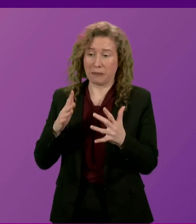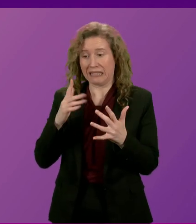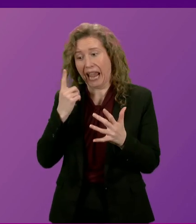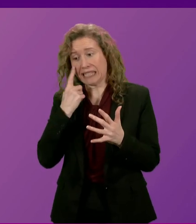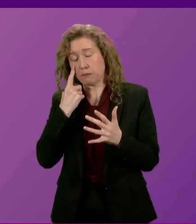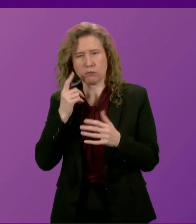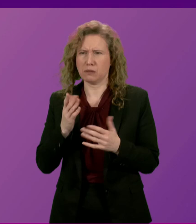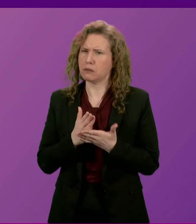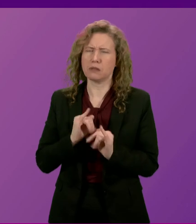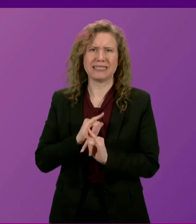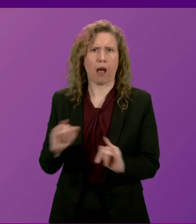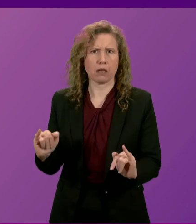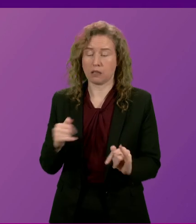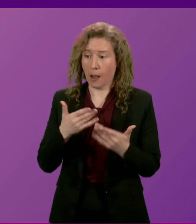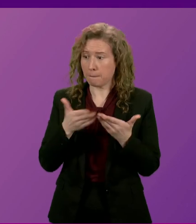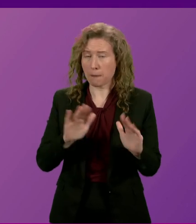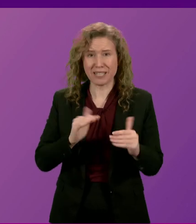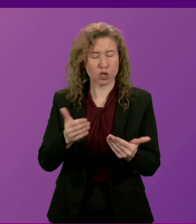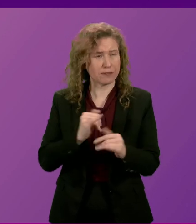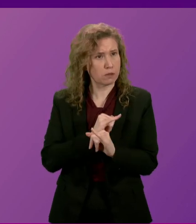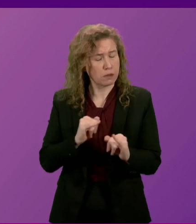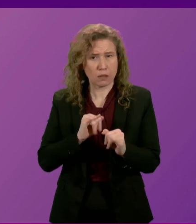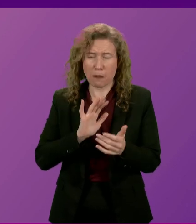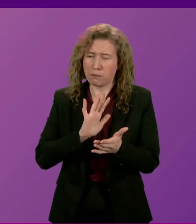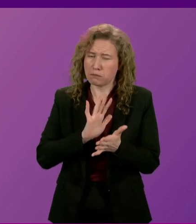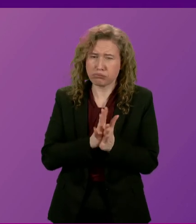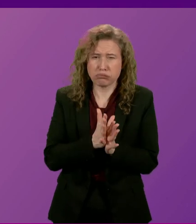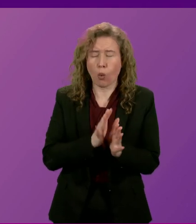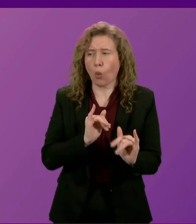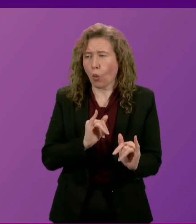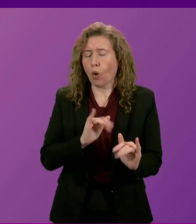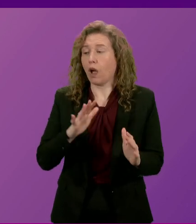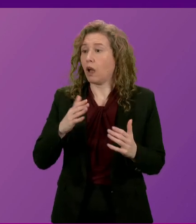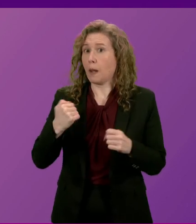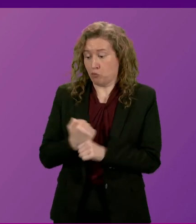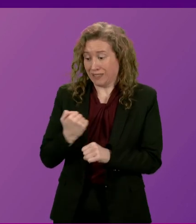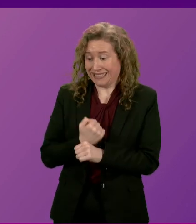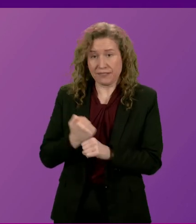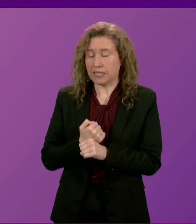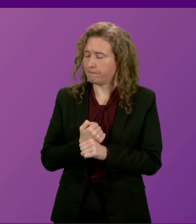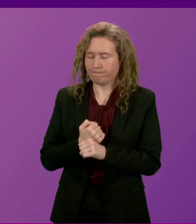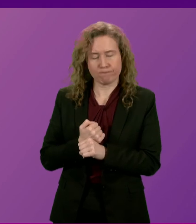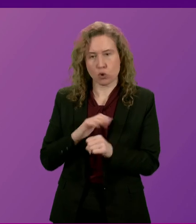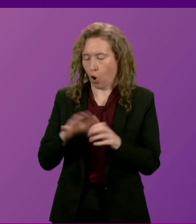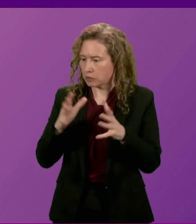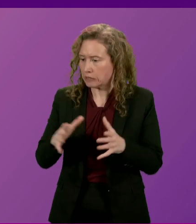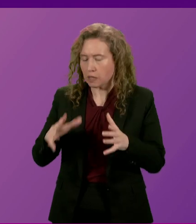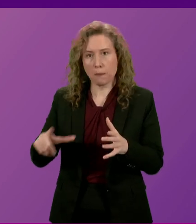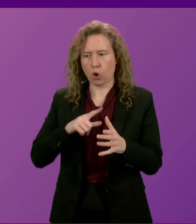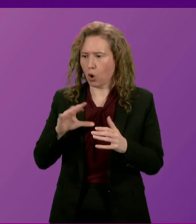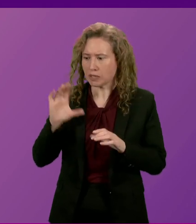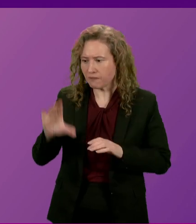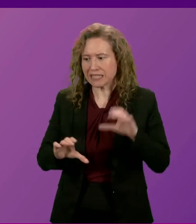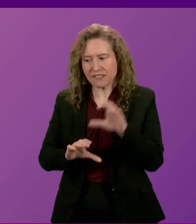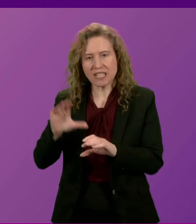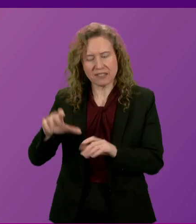disaster. Yeah. Our public services are under acute pressure. Productivity in the economy has not strengthened because we have not had the sustained investment